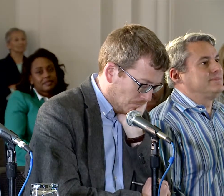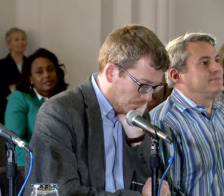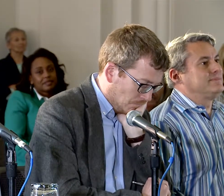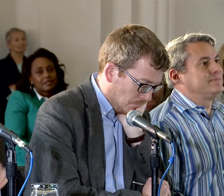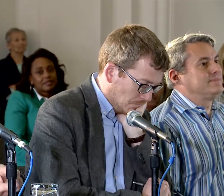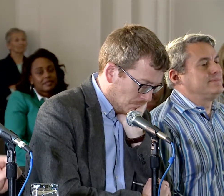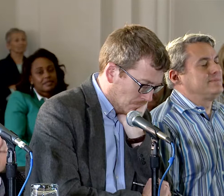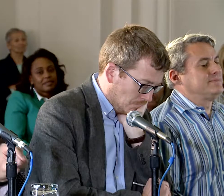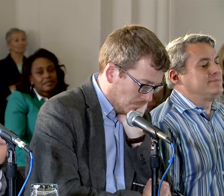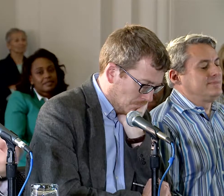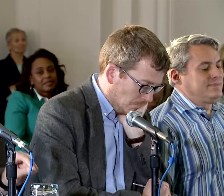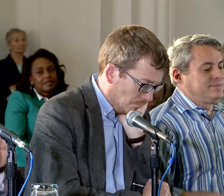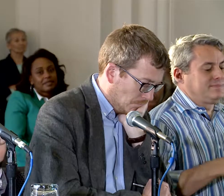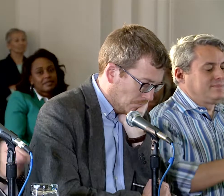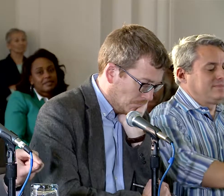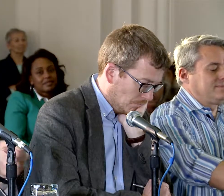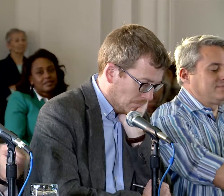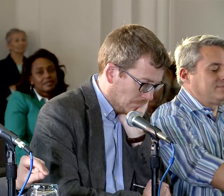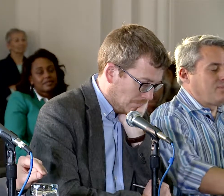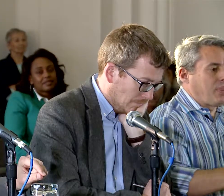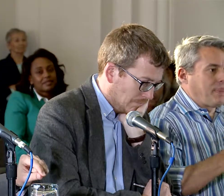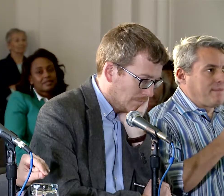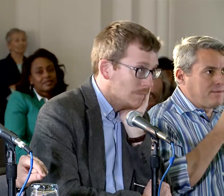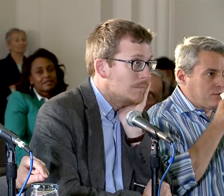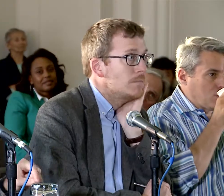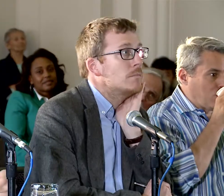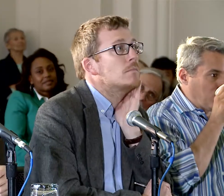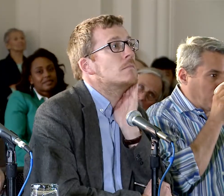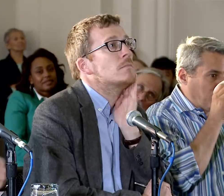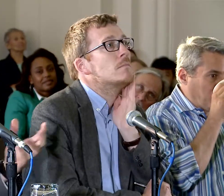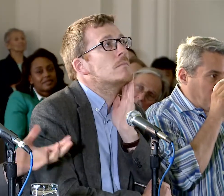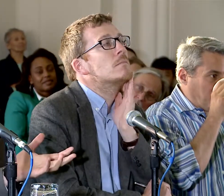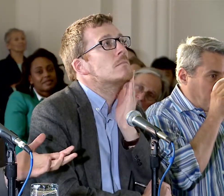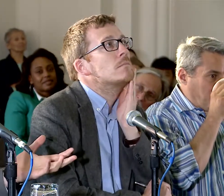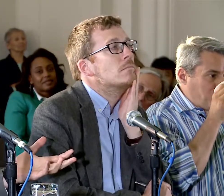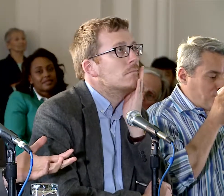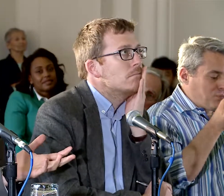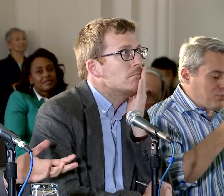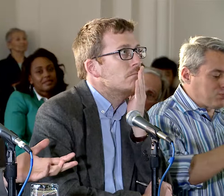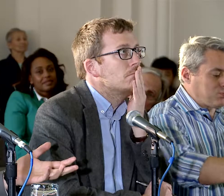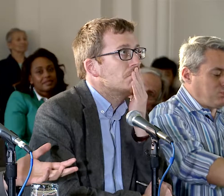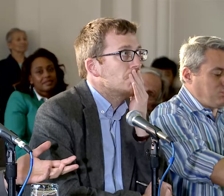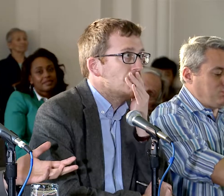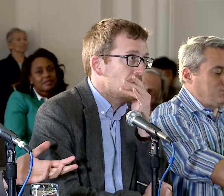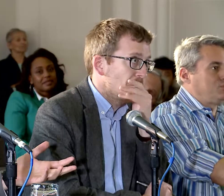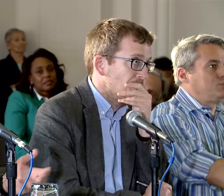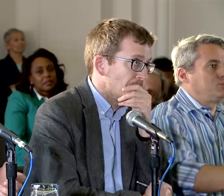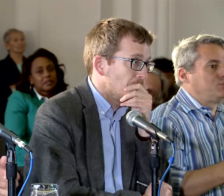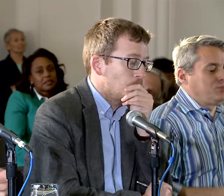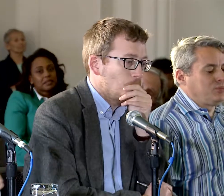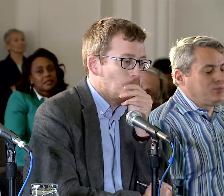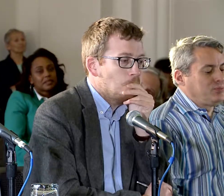soldier fly. So you're picking a very homogeneous, clean food source. There's obviously a lot of waste out there that is not like that.